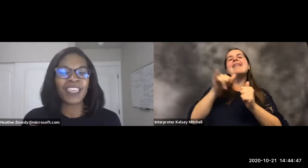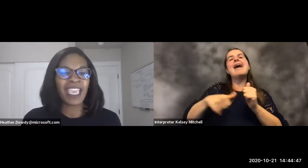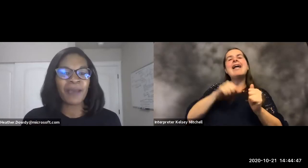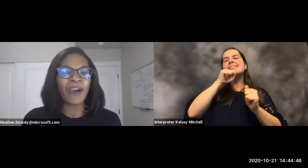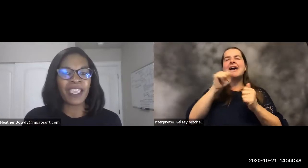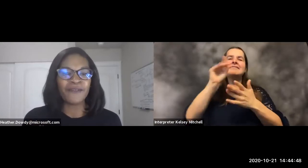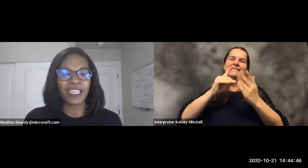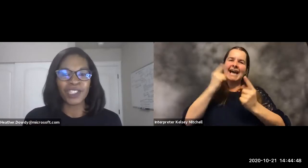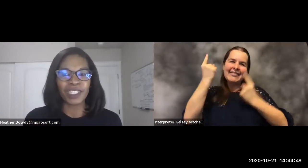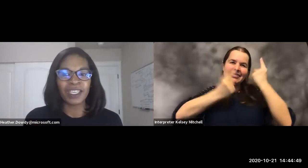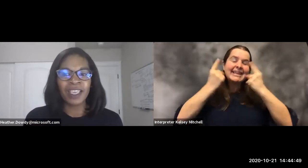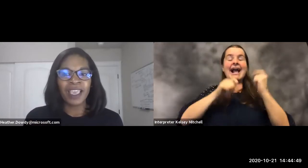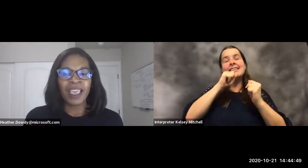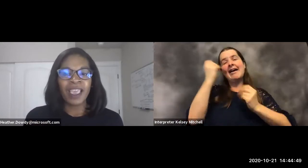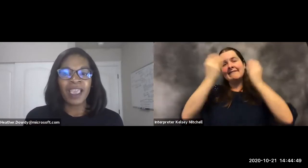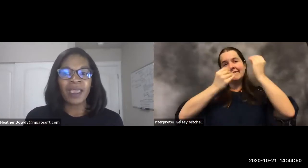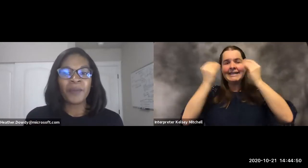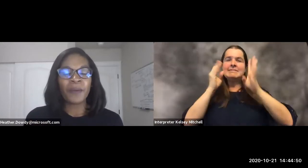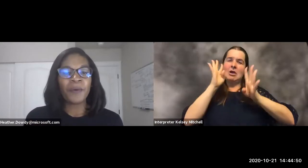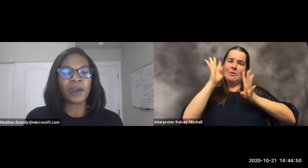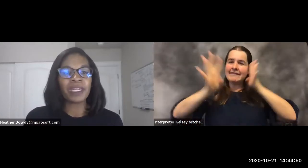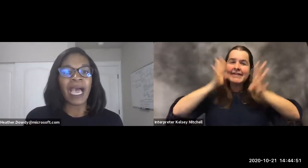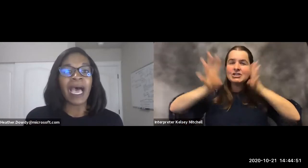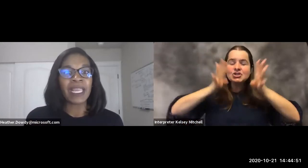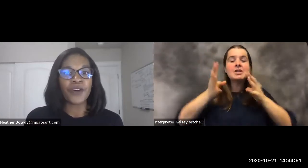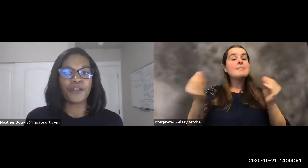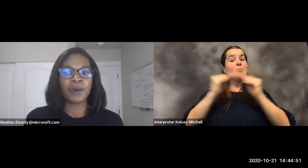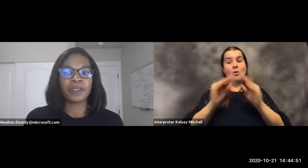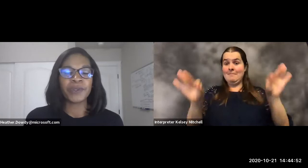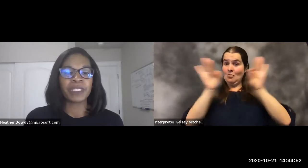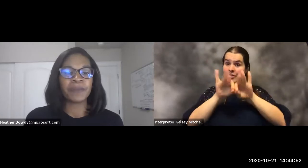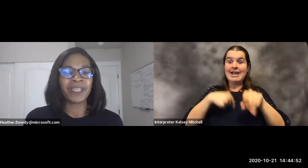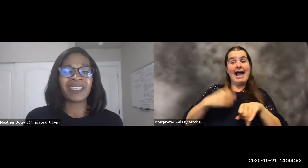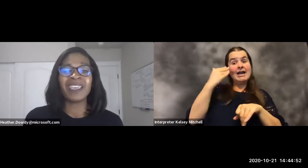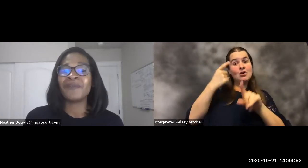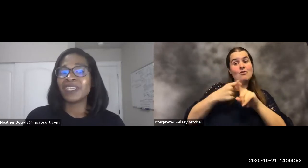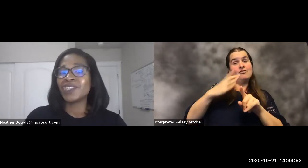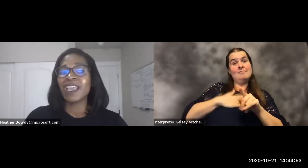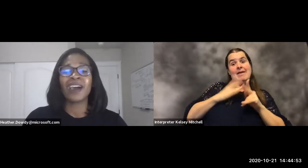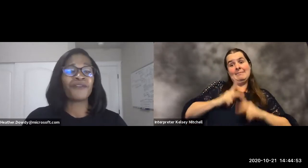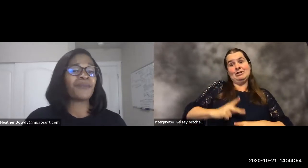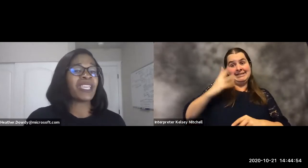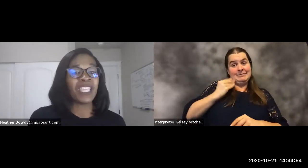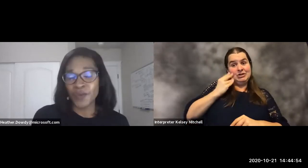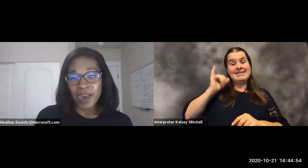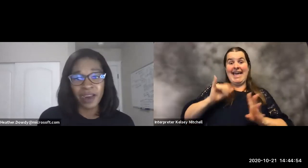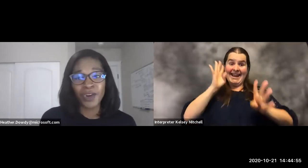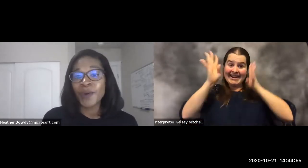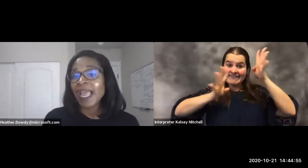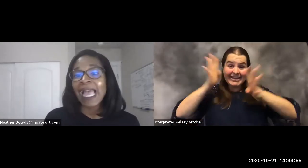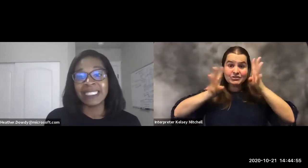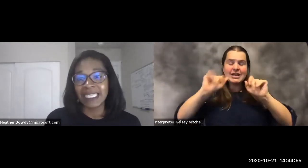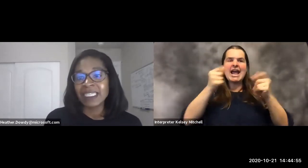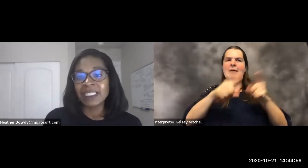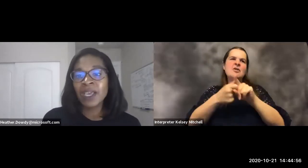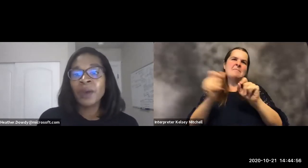love thinking about innovation. And more importantly, I know from personal experience that innovation can come from anywhere.